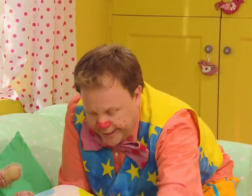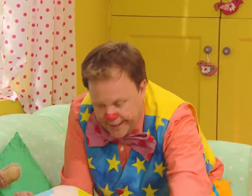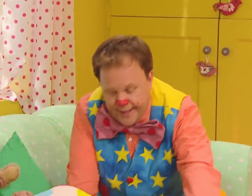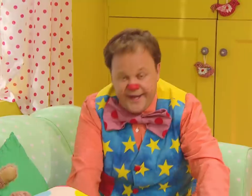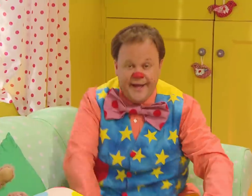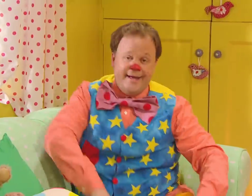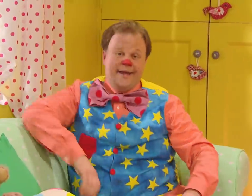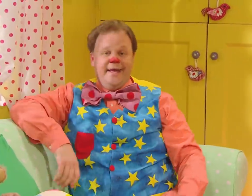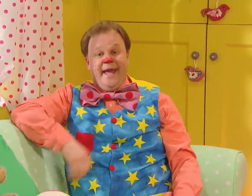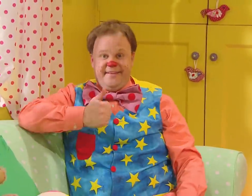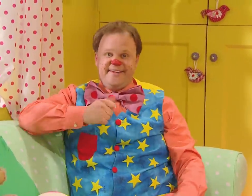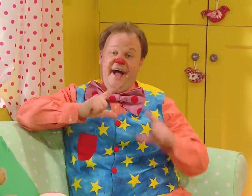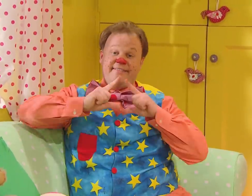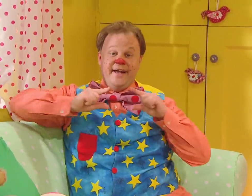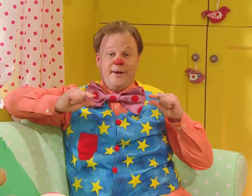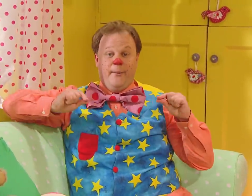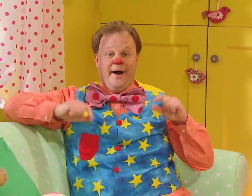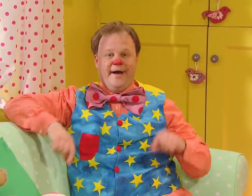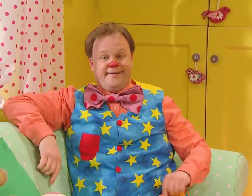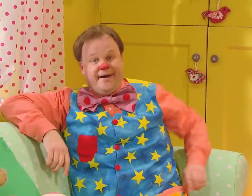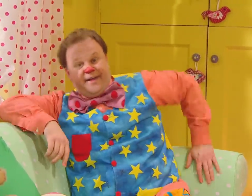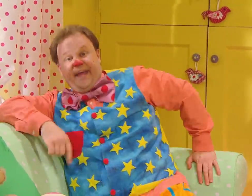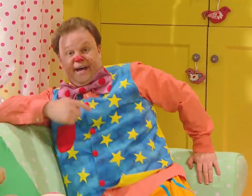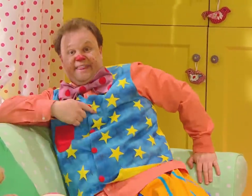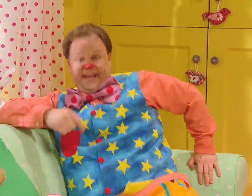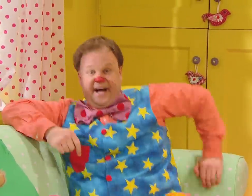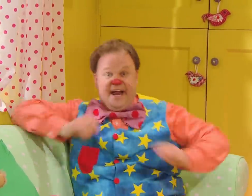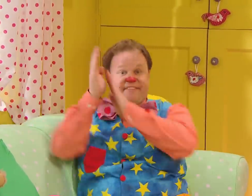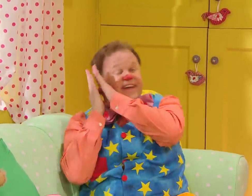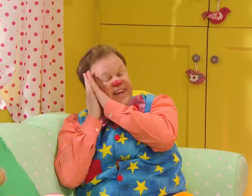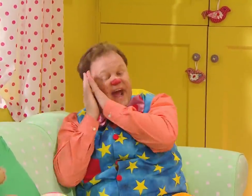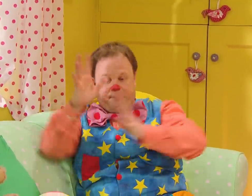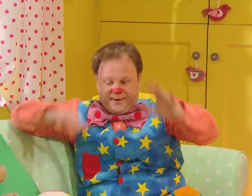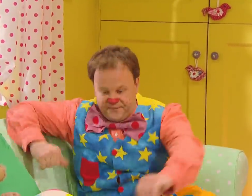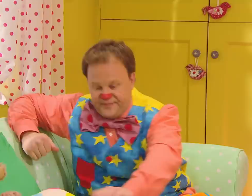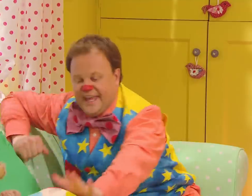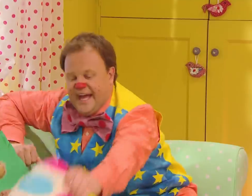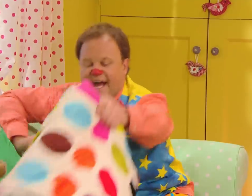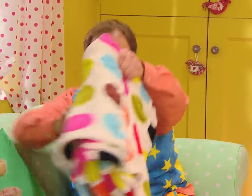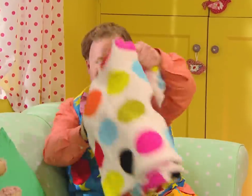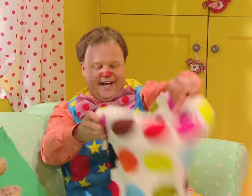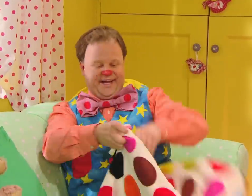Oh, it's nice and quiet. I think I'll have a nap. Oh.